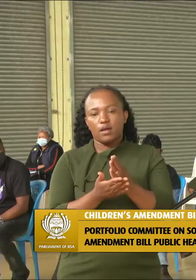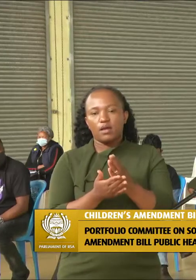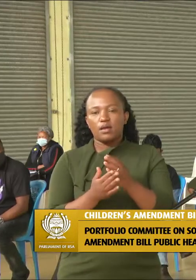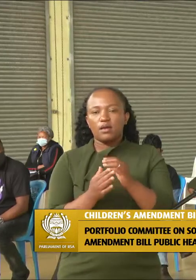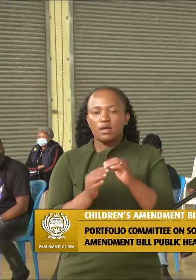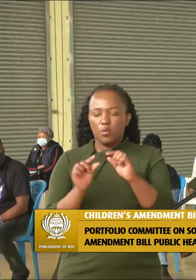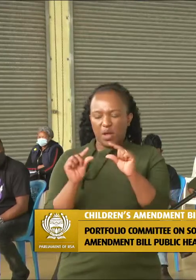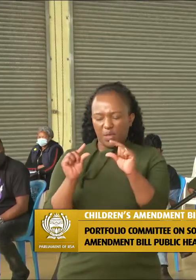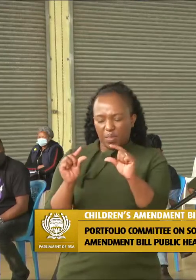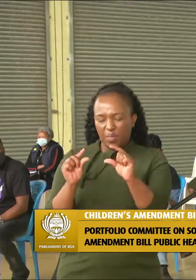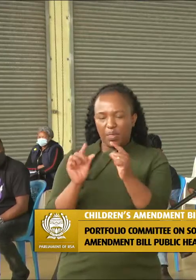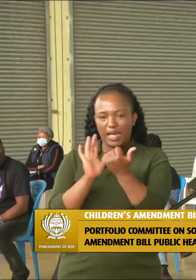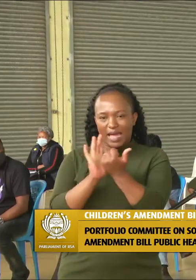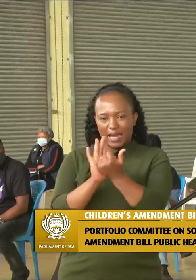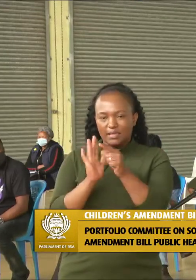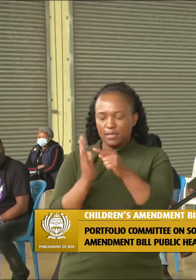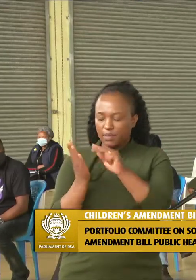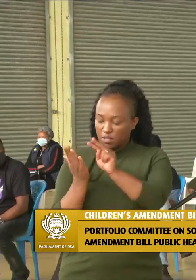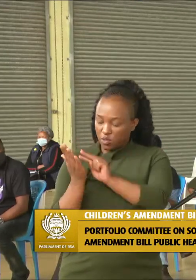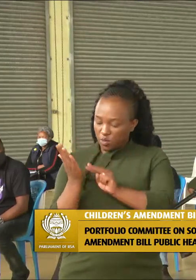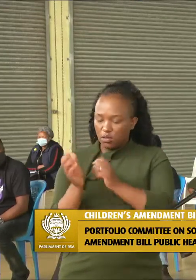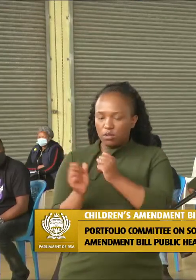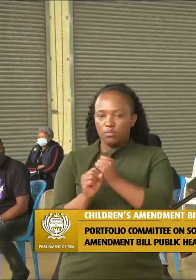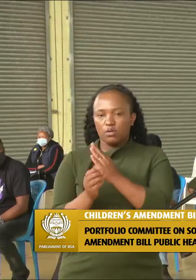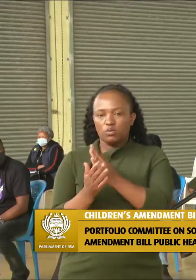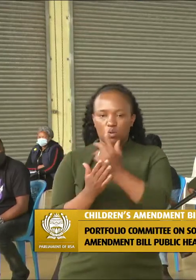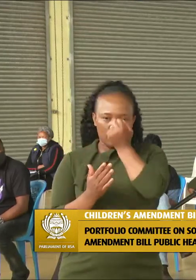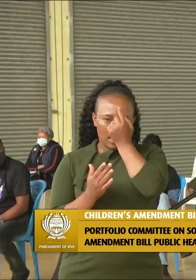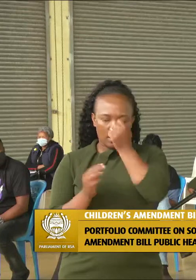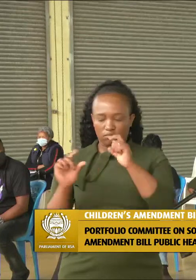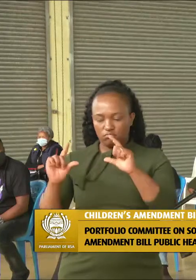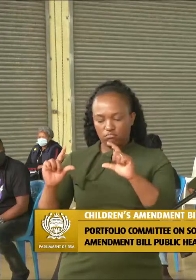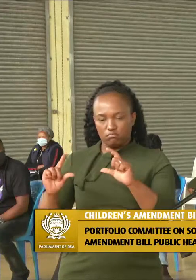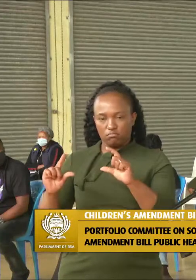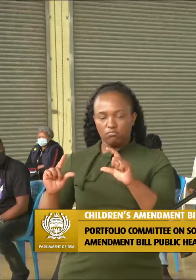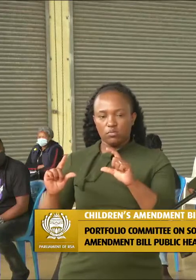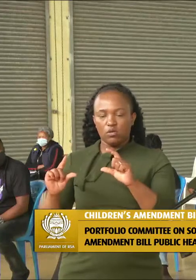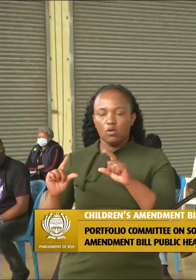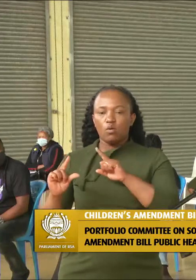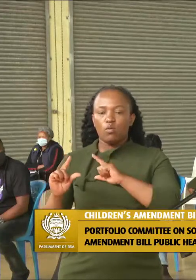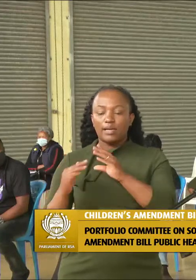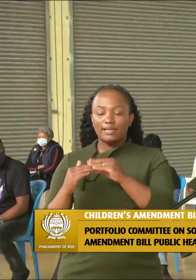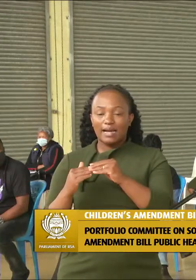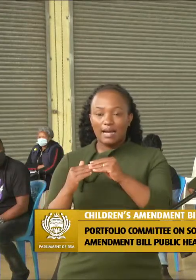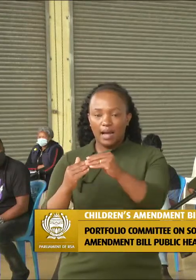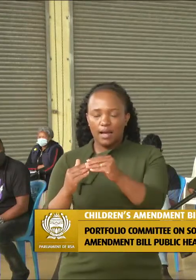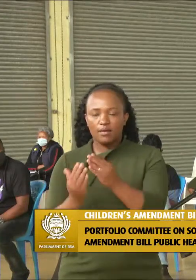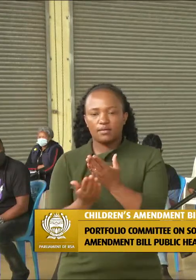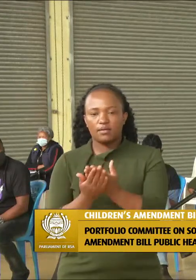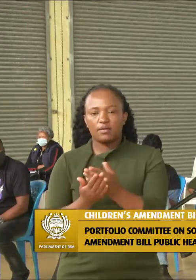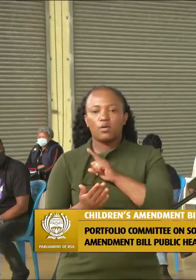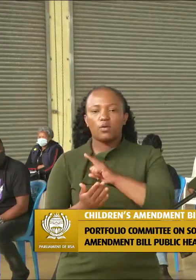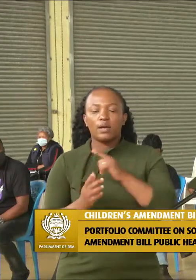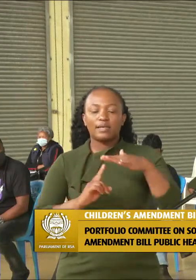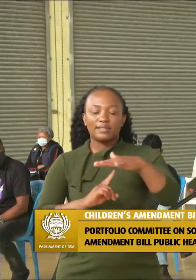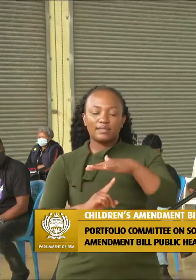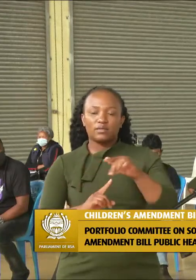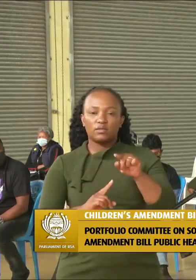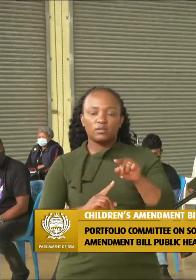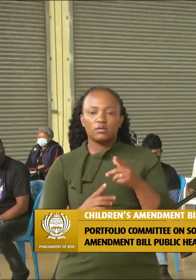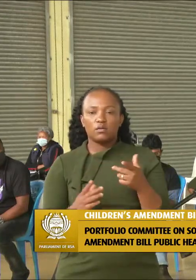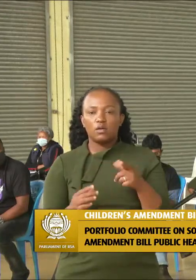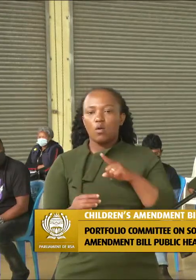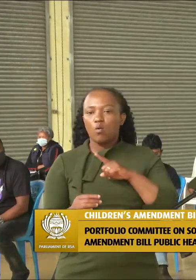act and make sure that they understand the provisions and are able to be guided. Because in a situation where there